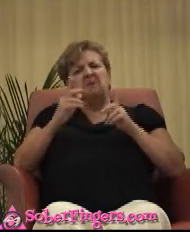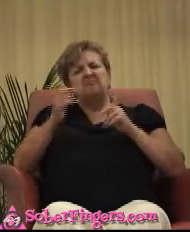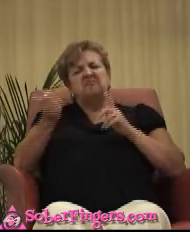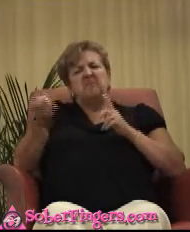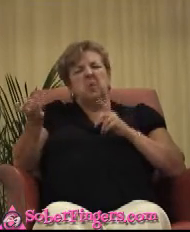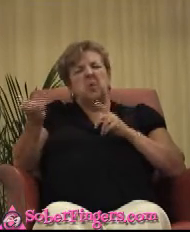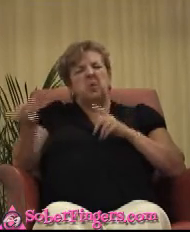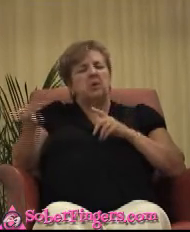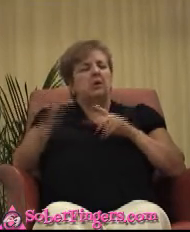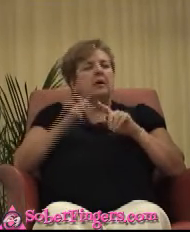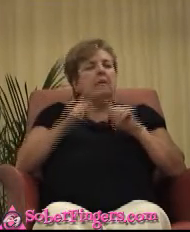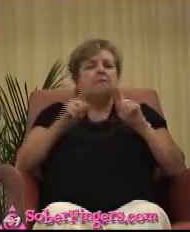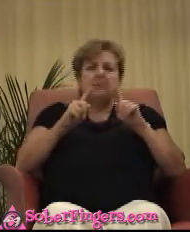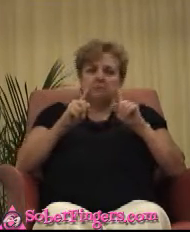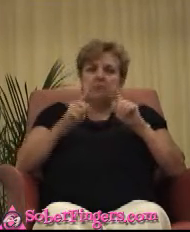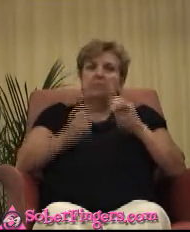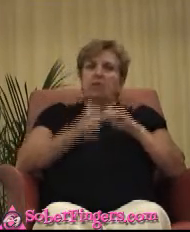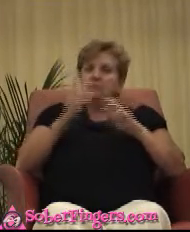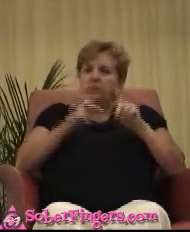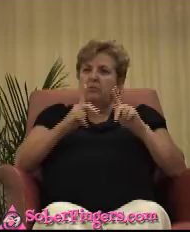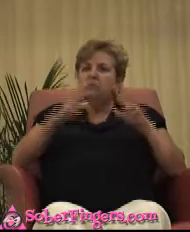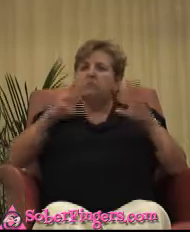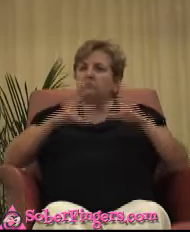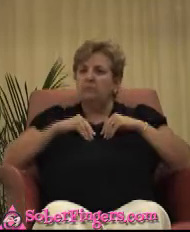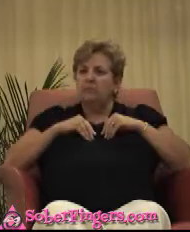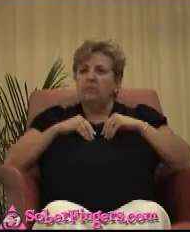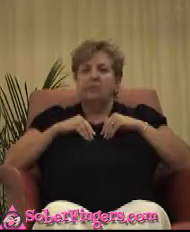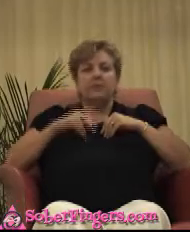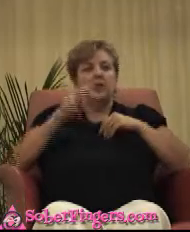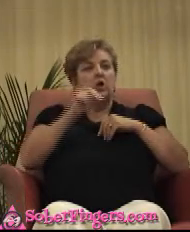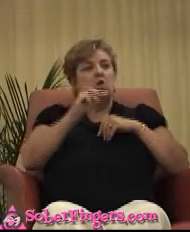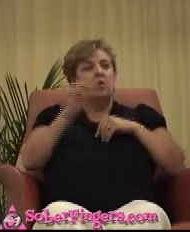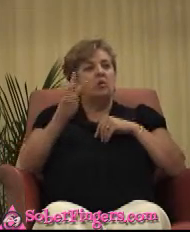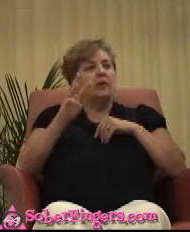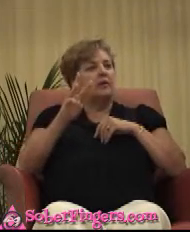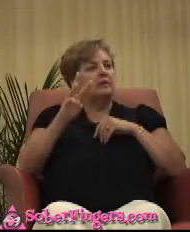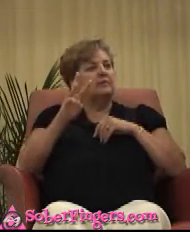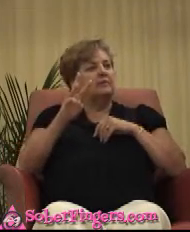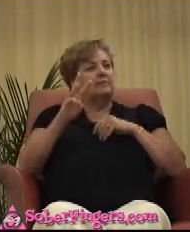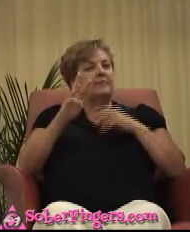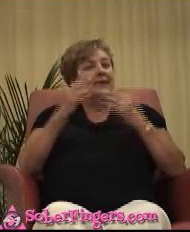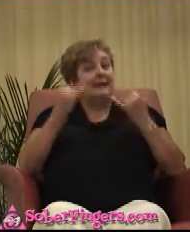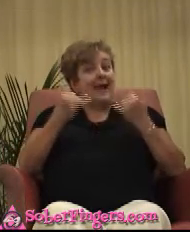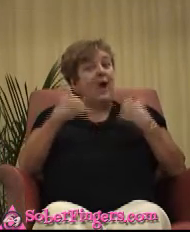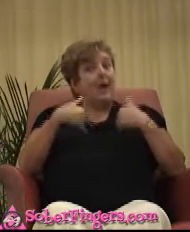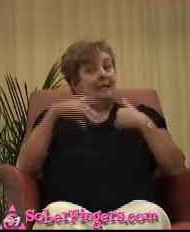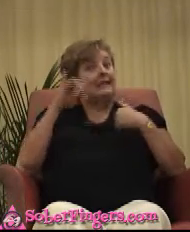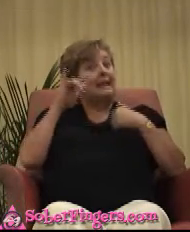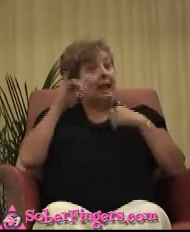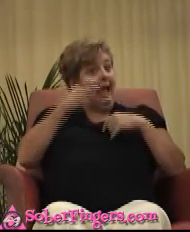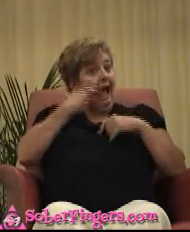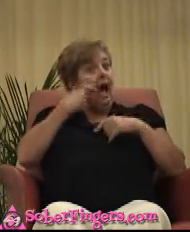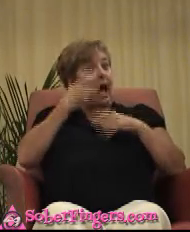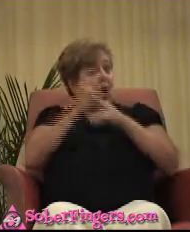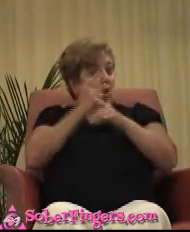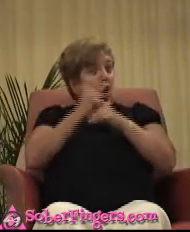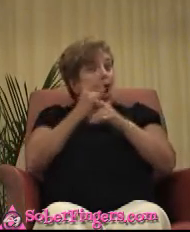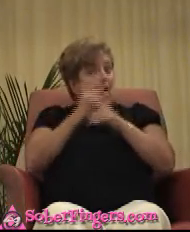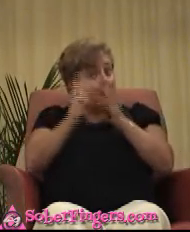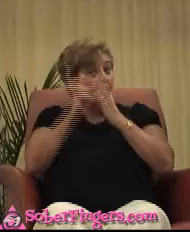back. And I did the best I could. Northwest now had an alcohol program because they got the hell beat out of them when I did. And I'm part of the program, helping